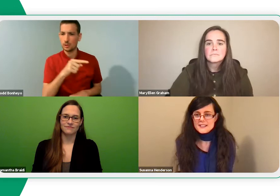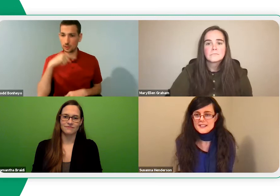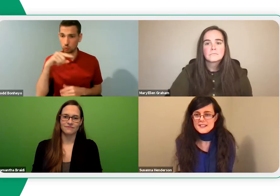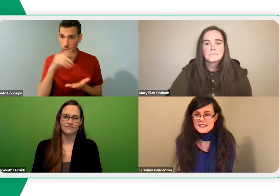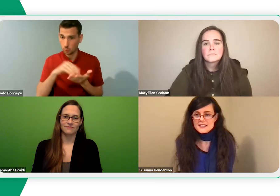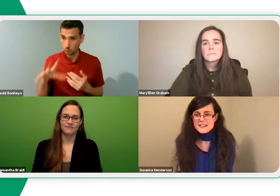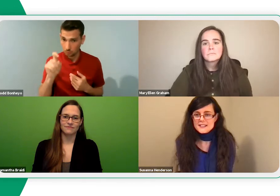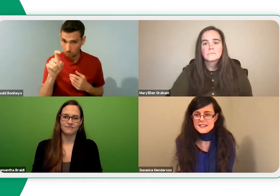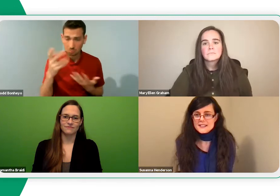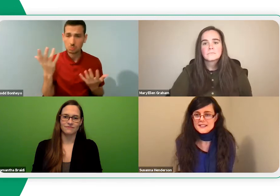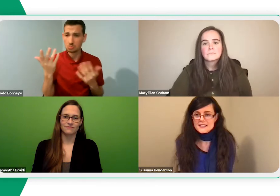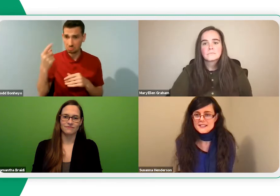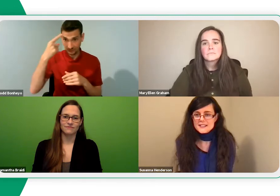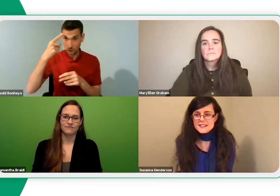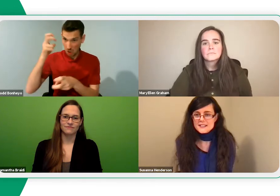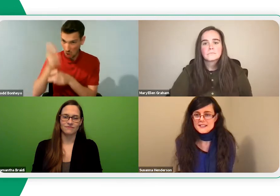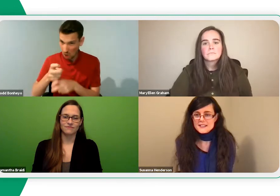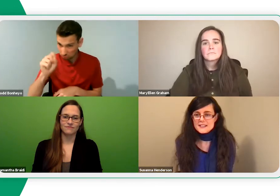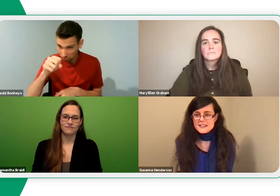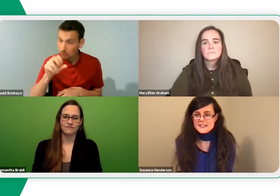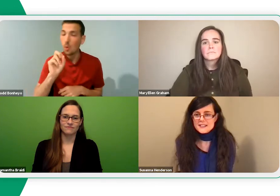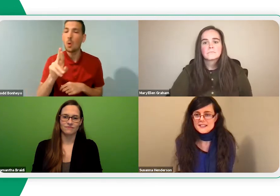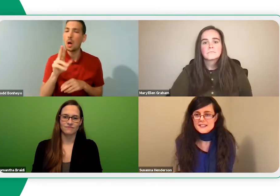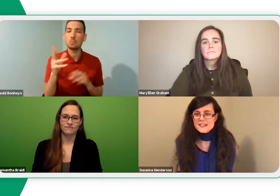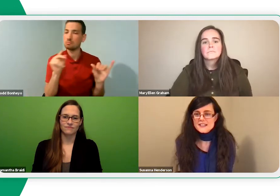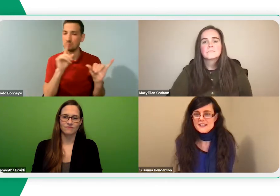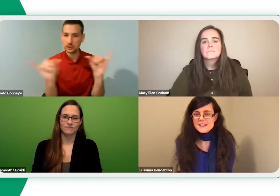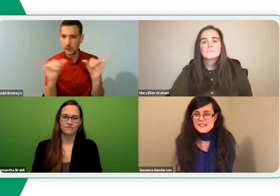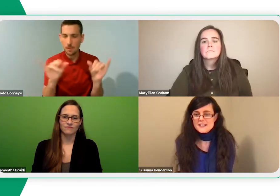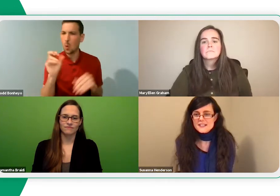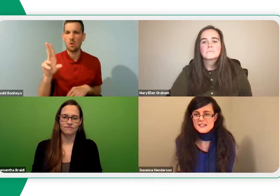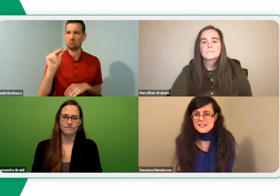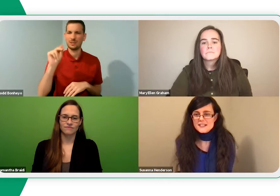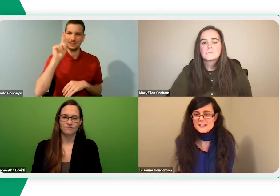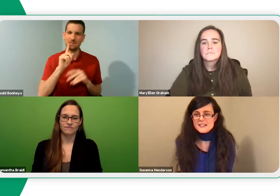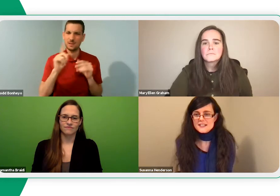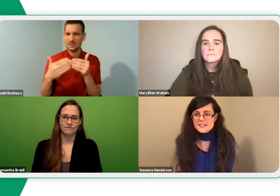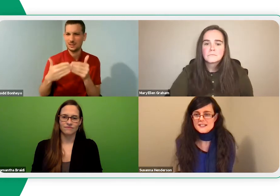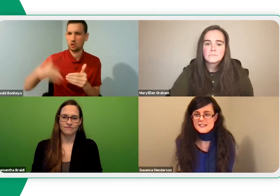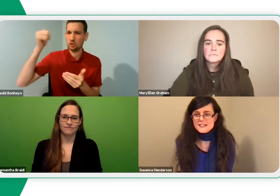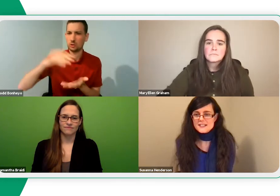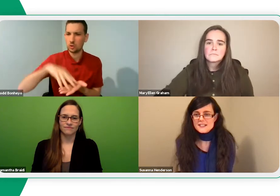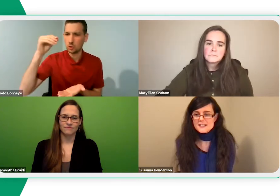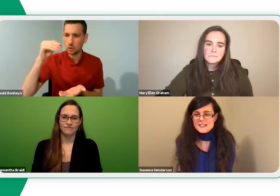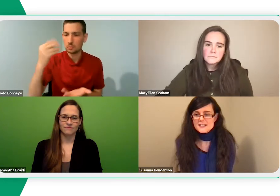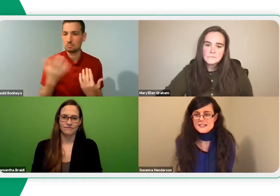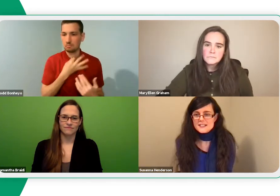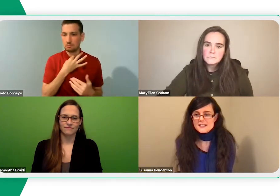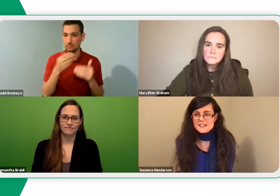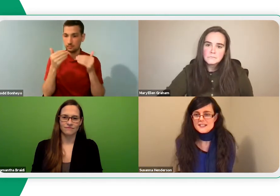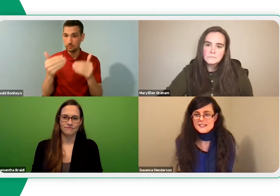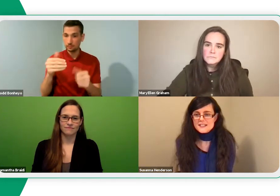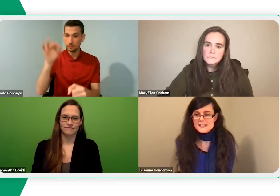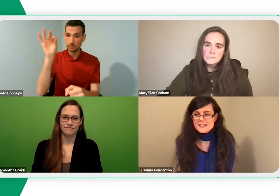to their hearing peers? Do you think it's harder for deaf students, or do you feel like it's the same whether you're deaf